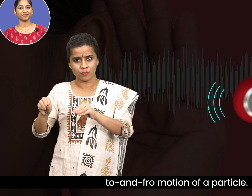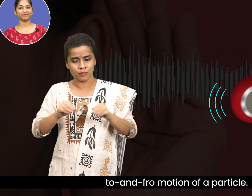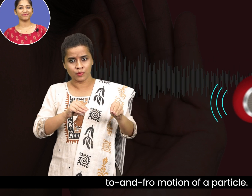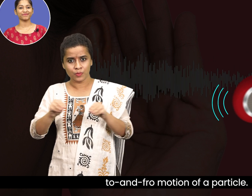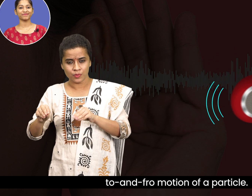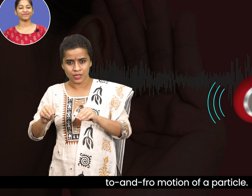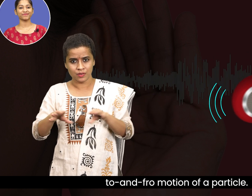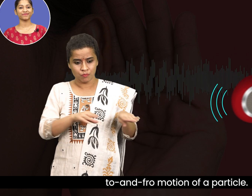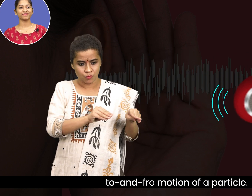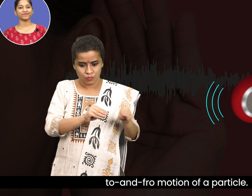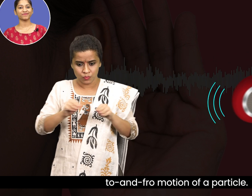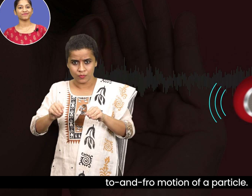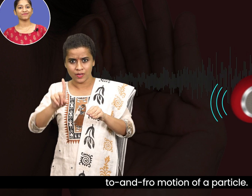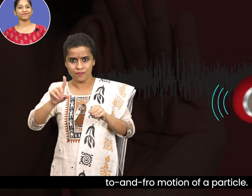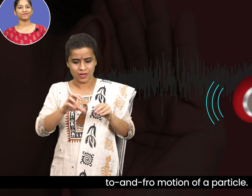particle.